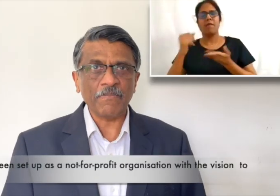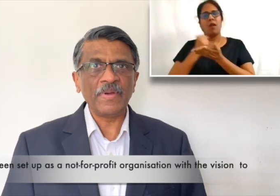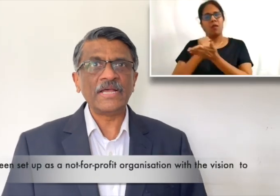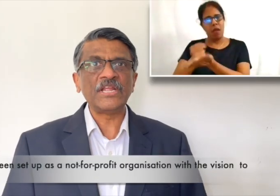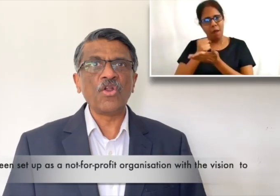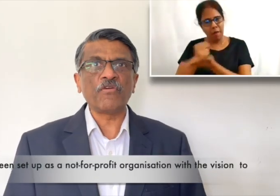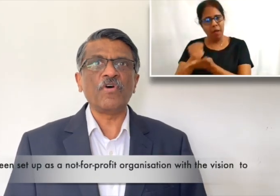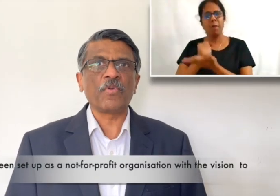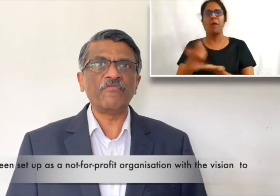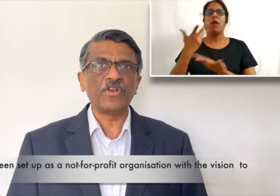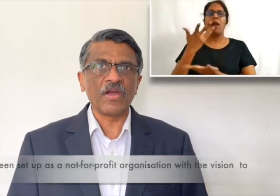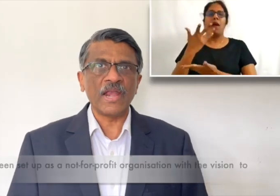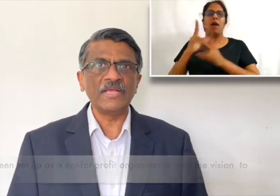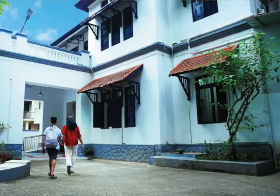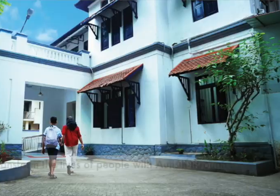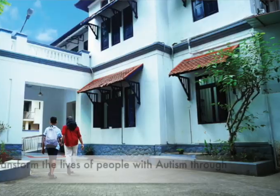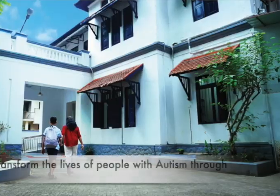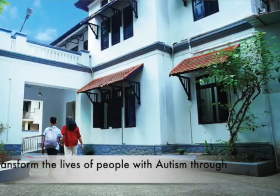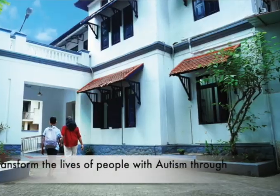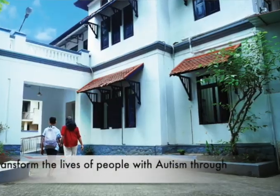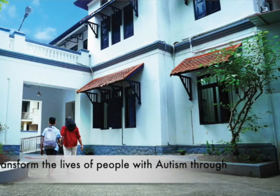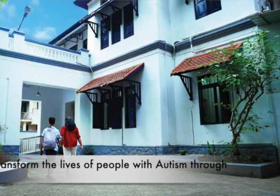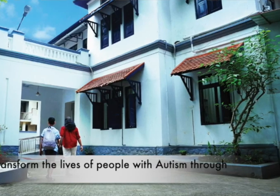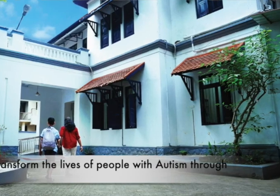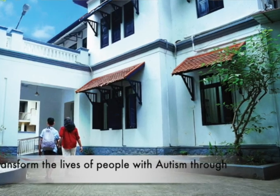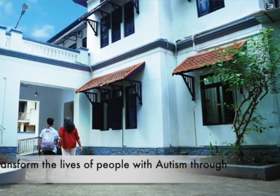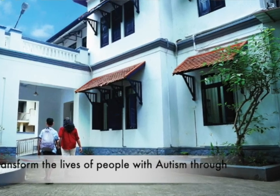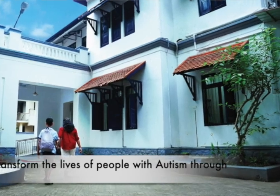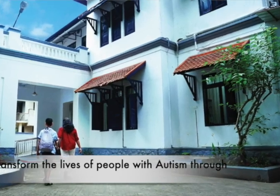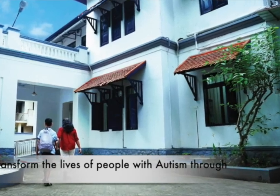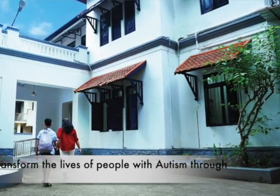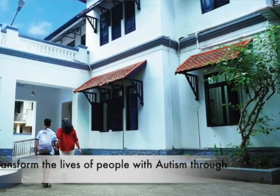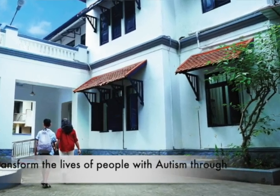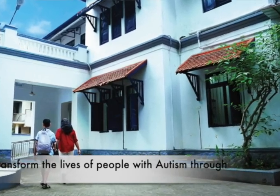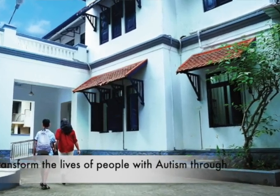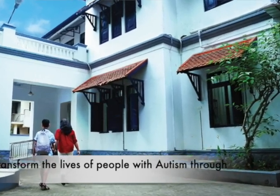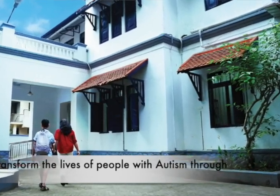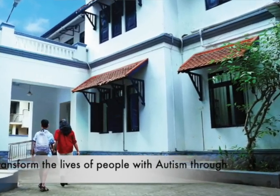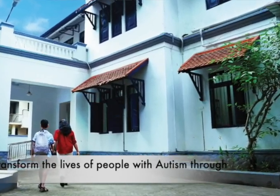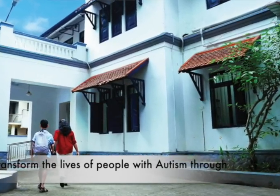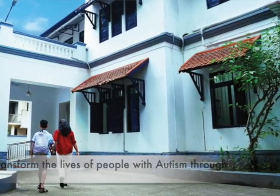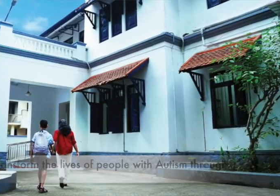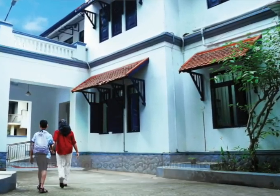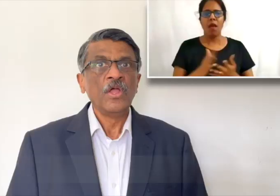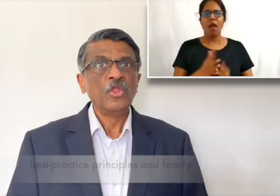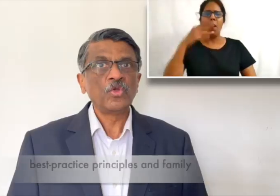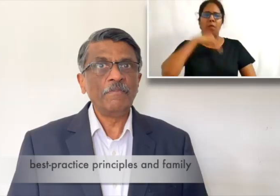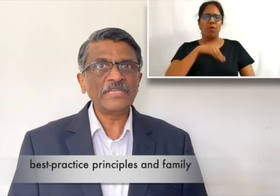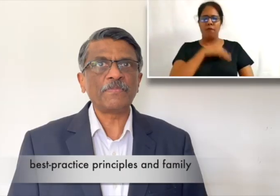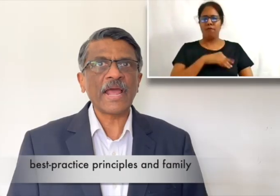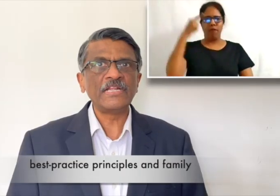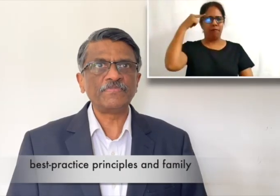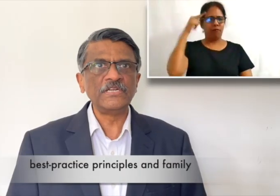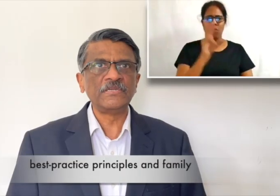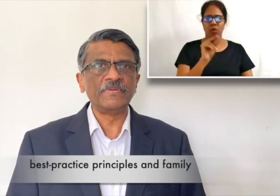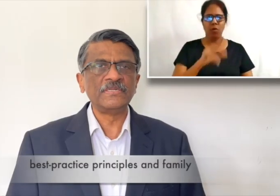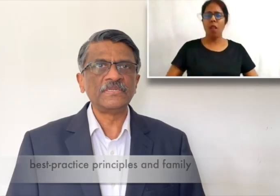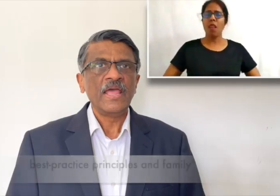as a not-for-profit organization with the vision to transform the lives of people with autism through best practice principles